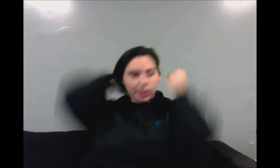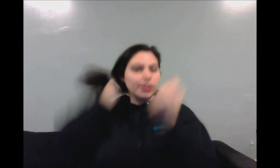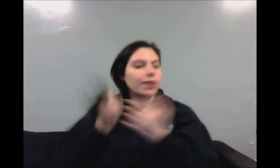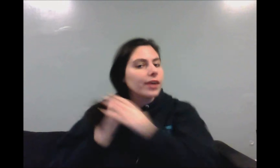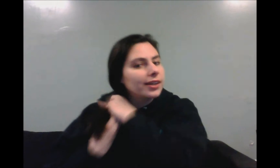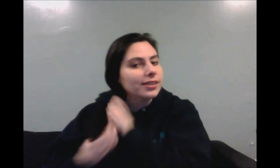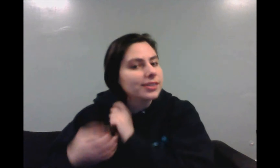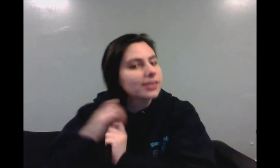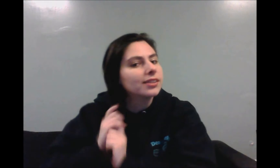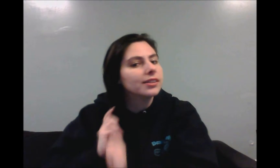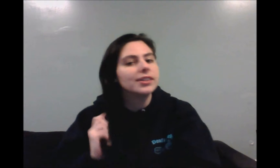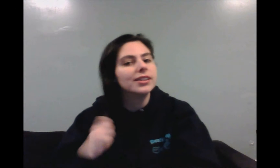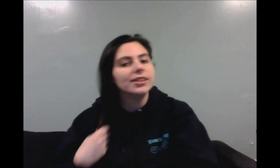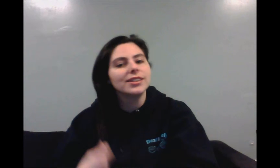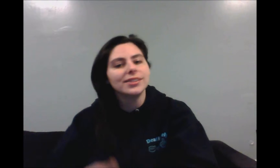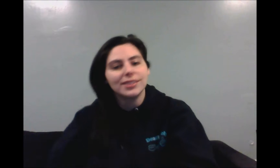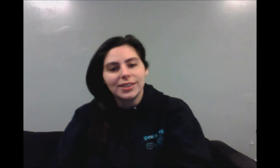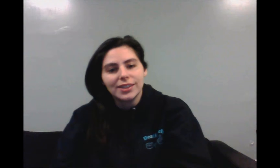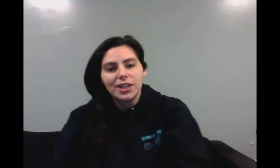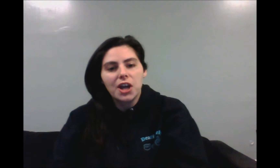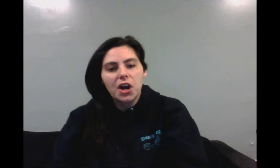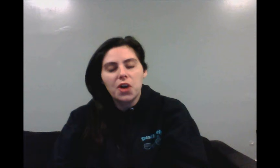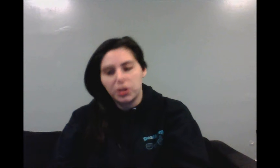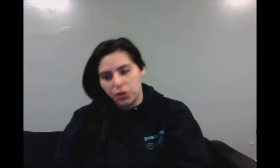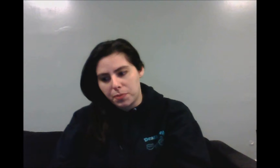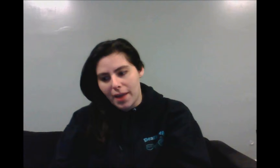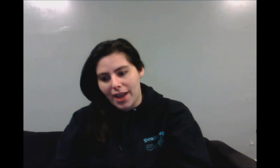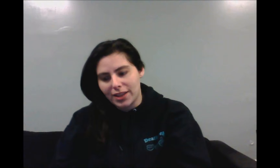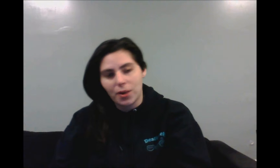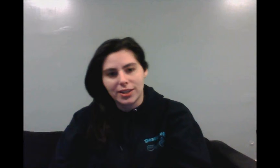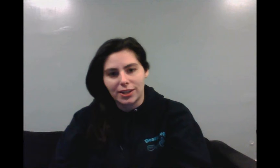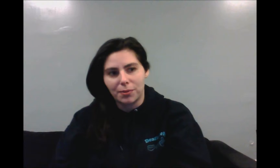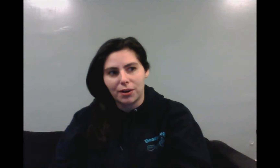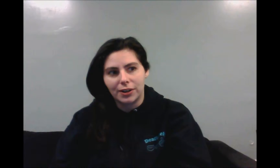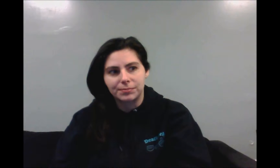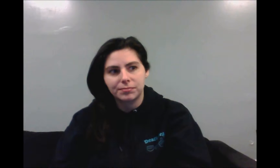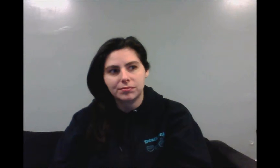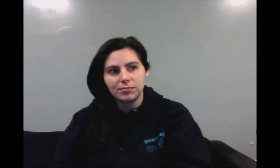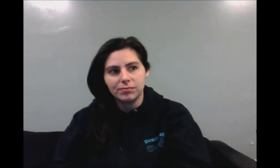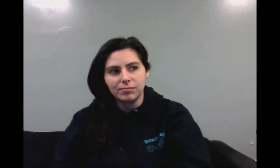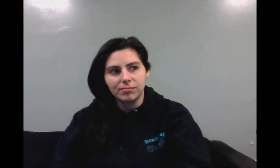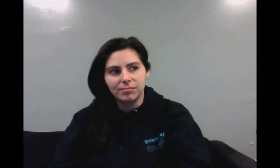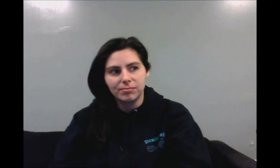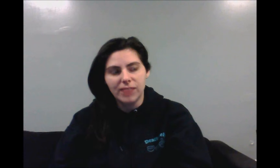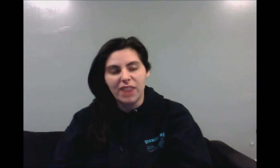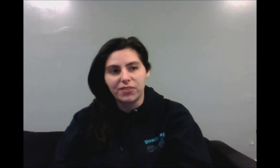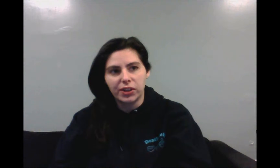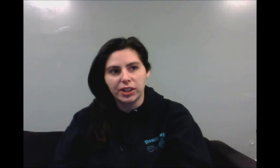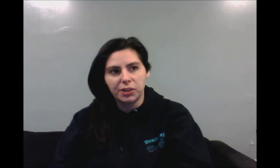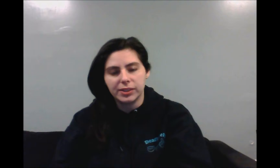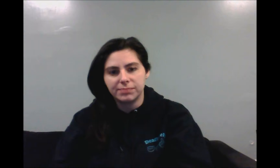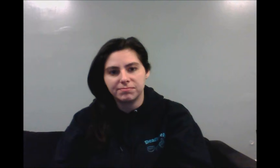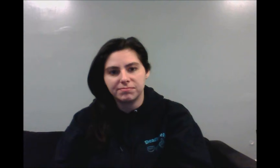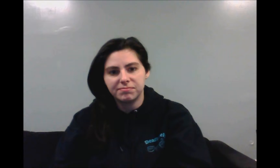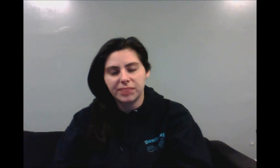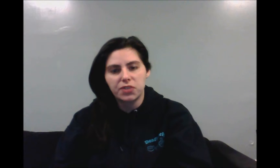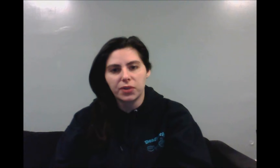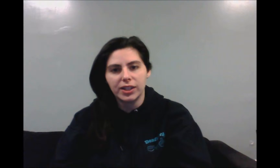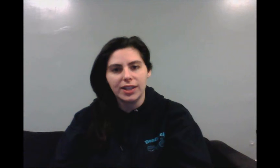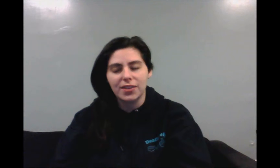there is, you know, a douchebag that walks out of the bar. I flirt a little with him, but he's really nothing. Like,